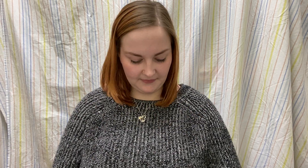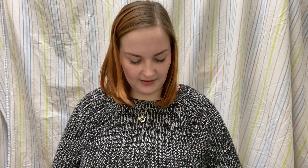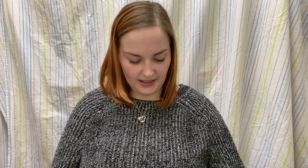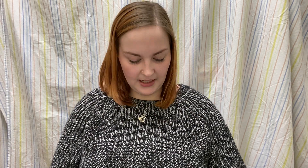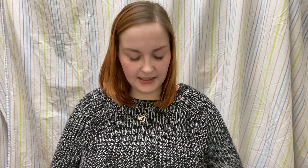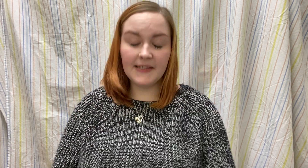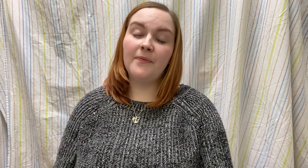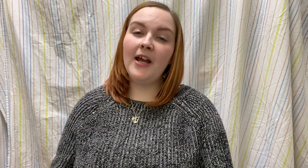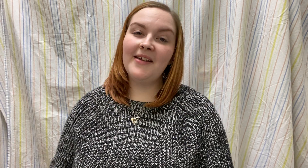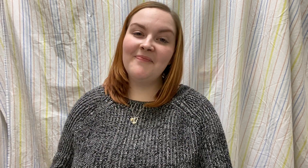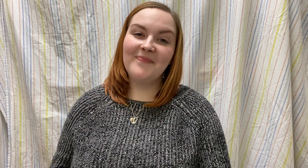Does it rhyme?